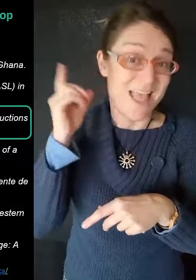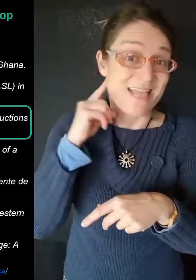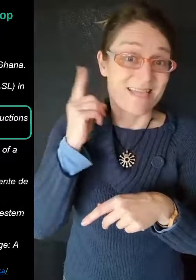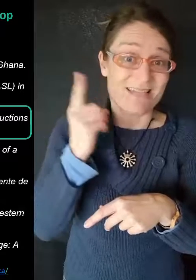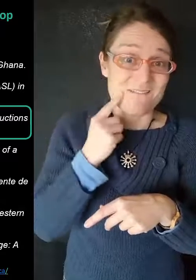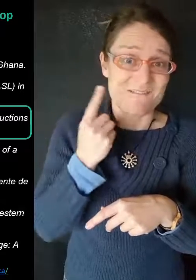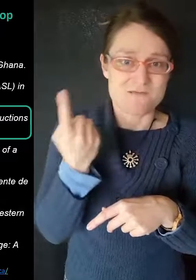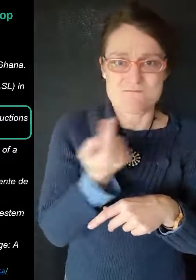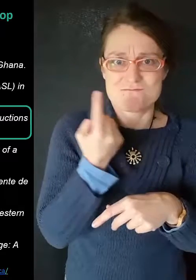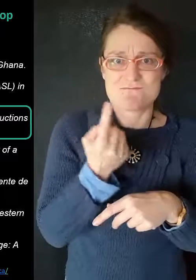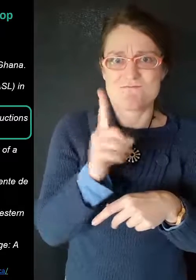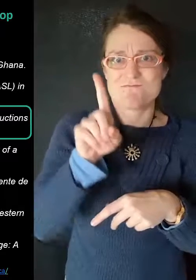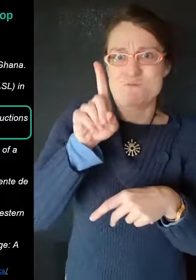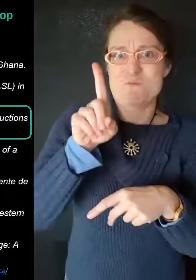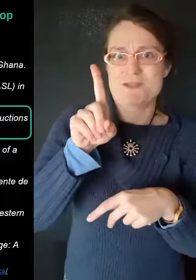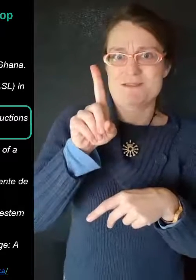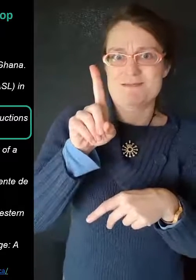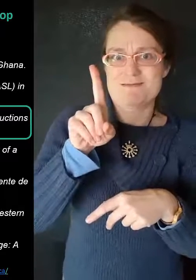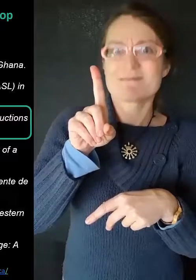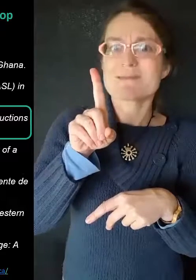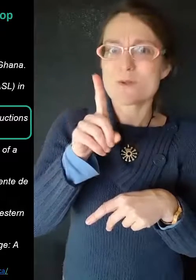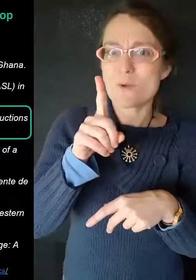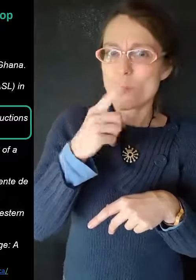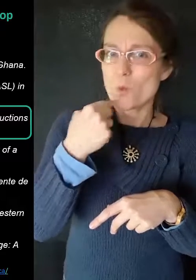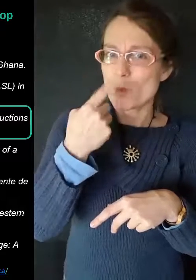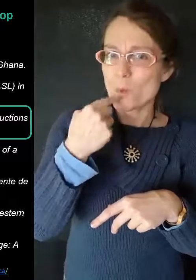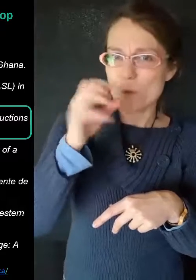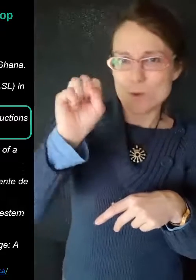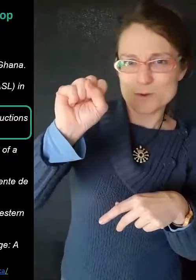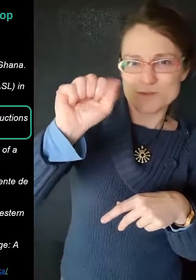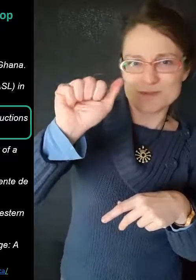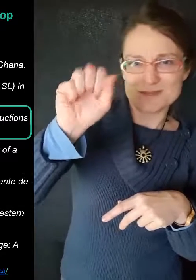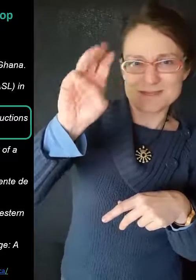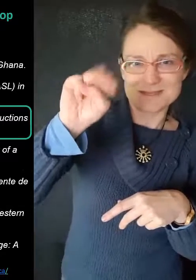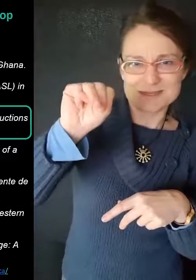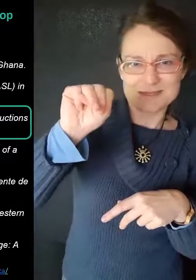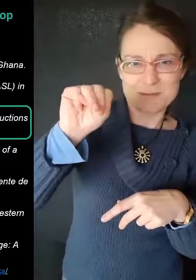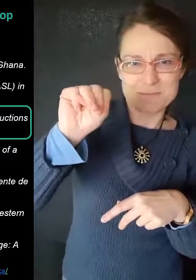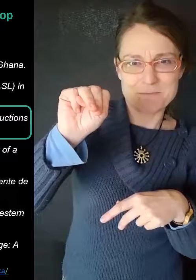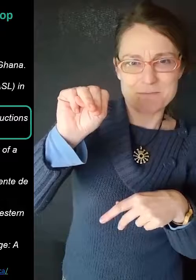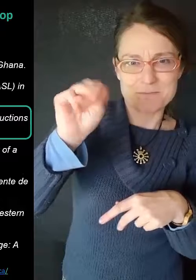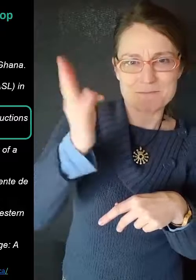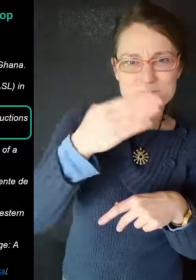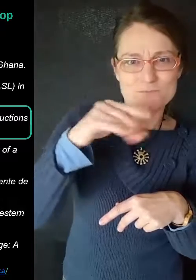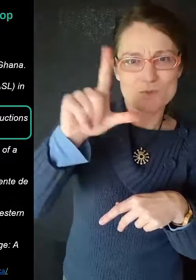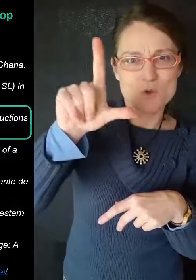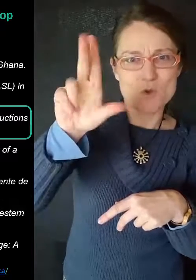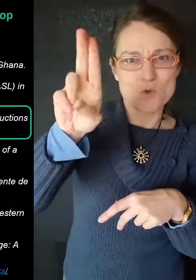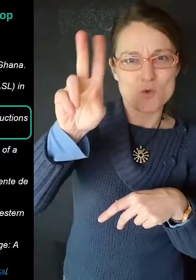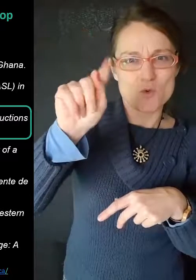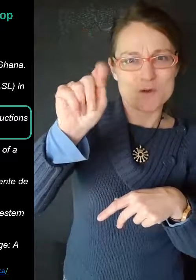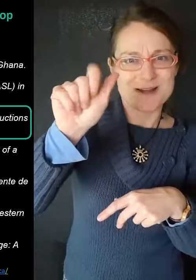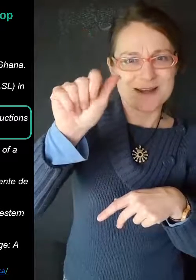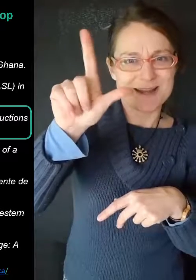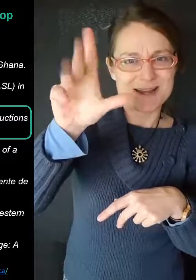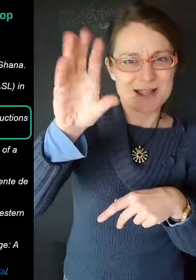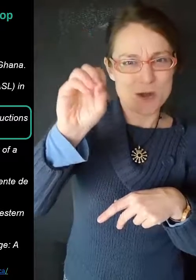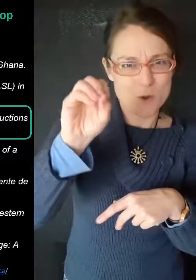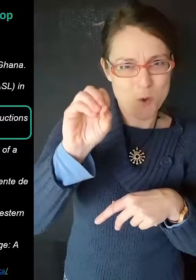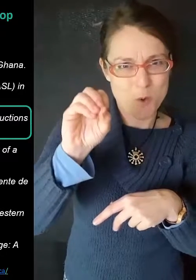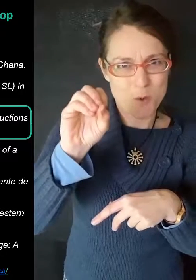what we do see is that the majority of these researchers are hearing, and so there is only one deaf